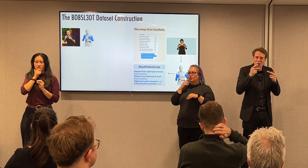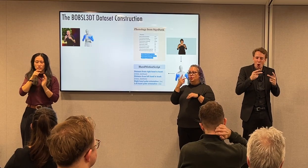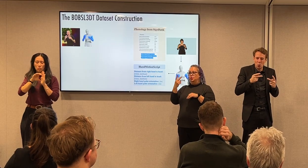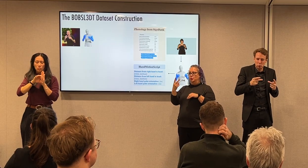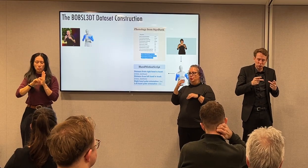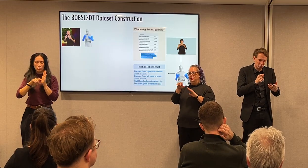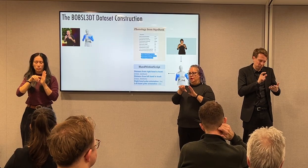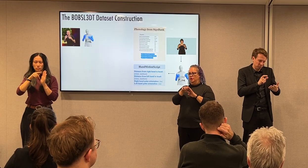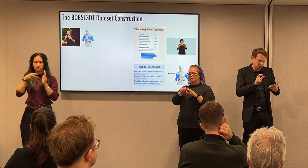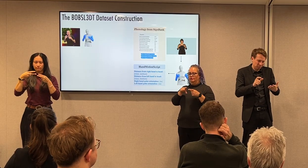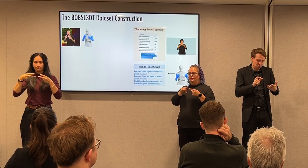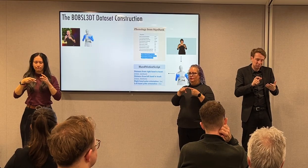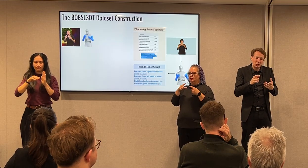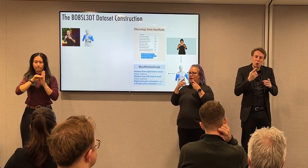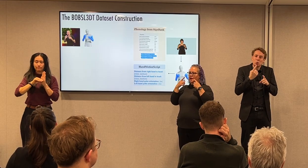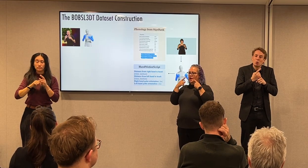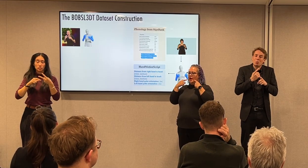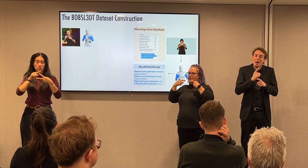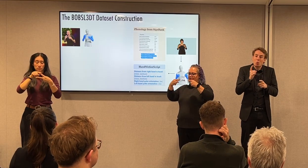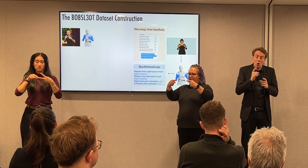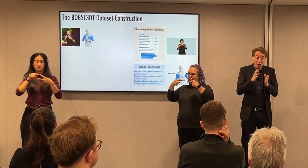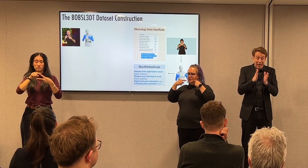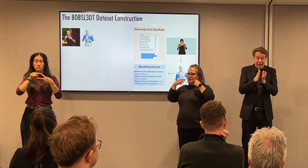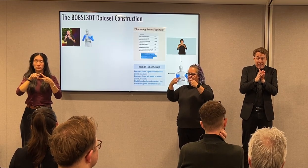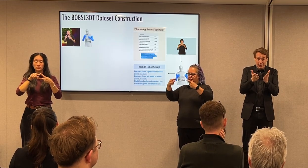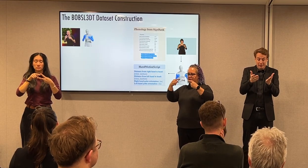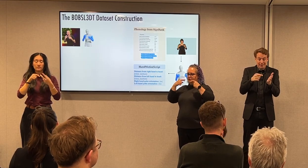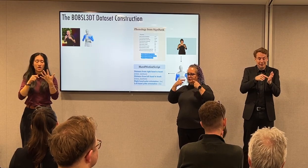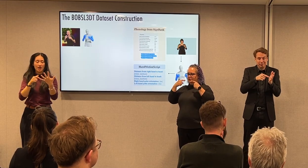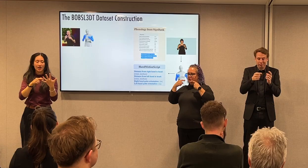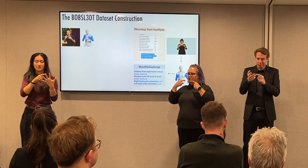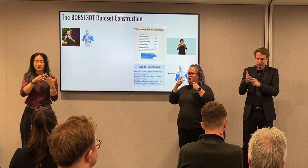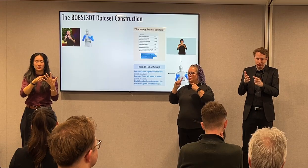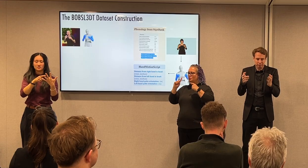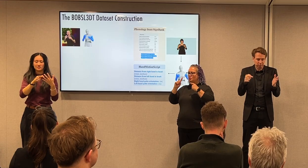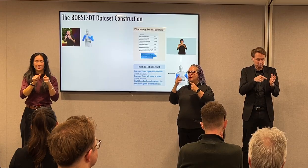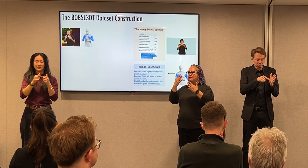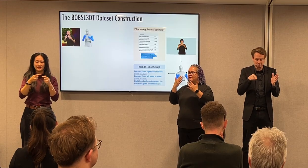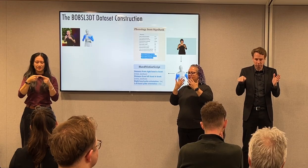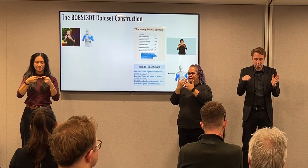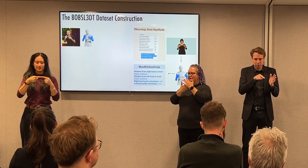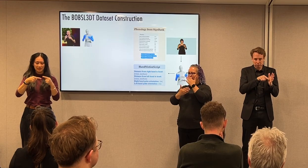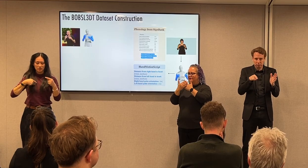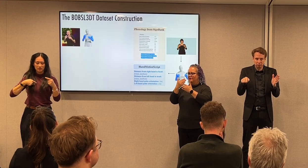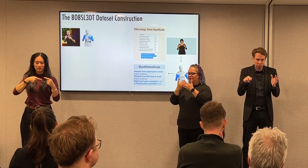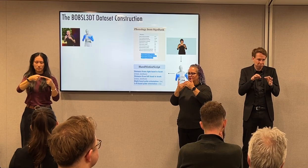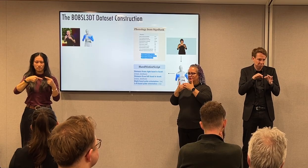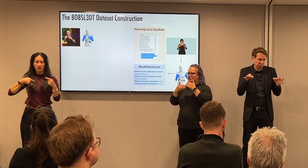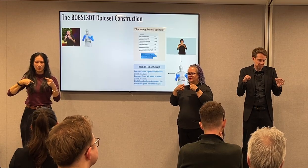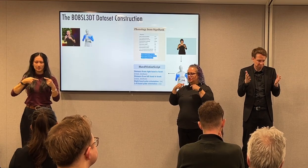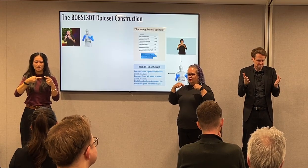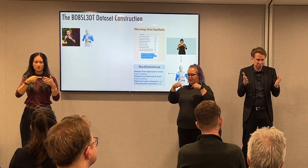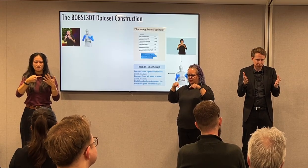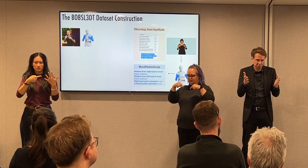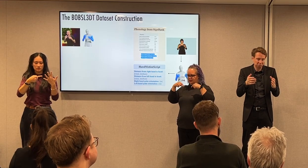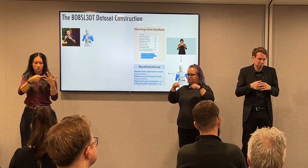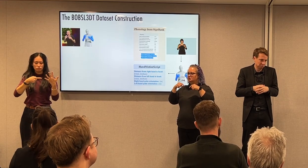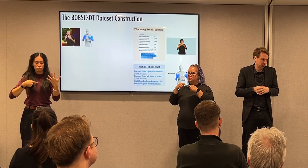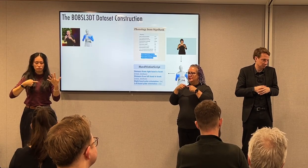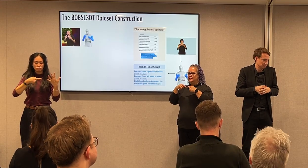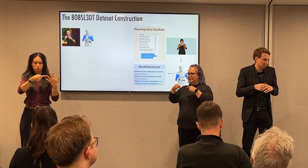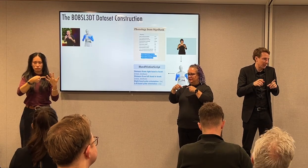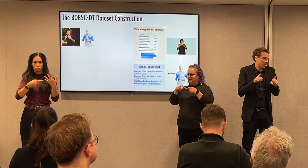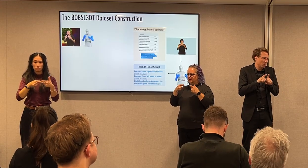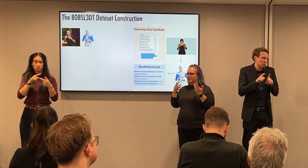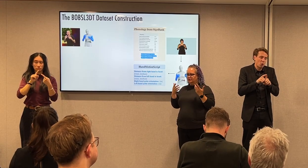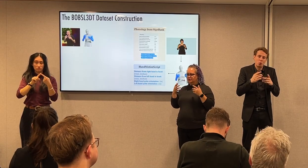First, the distance between the hands and the relevant body part, that is the location of the sign